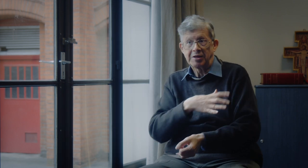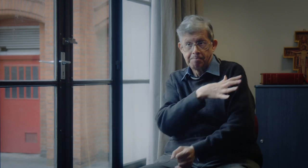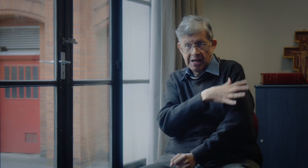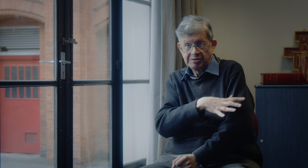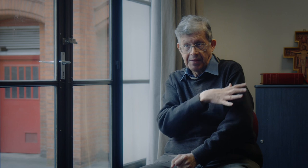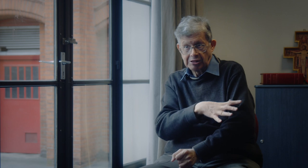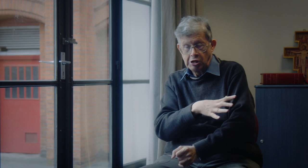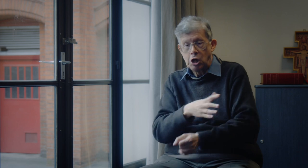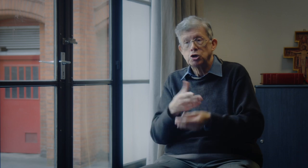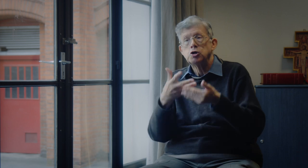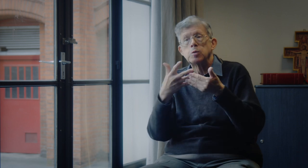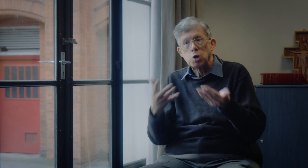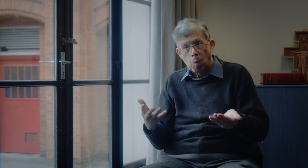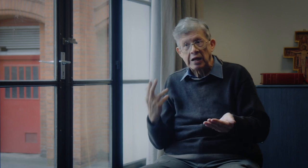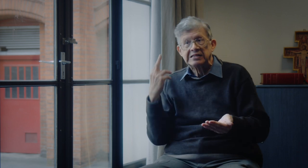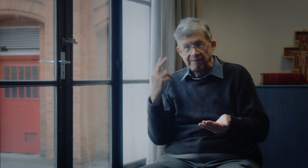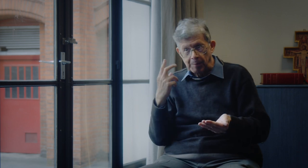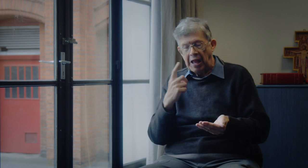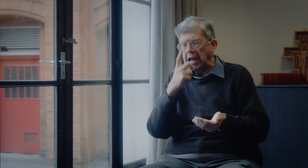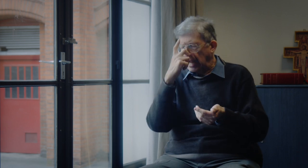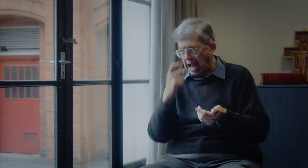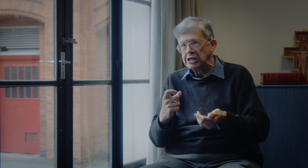month. I'm a Eucharistic minister as well.